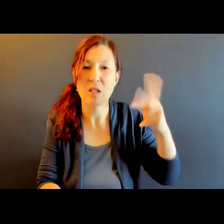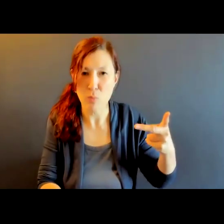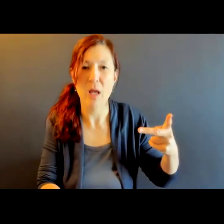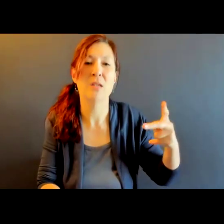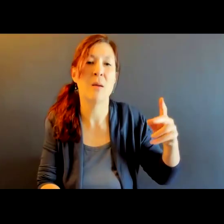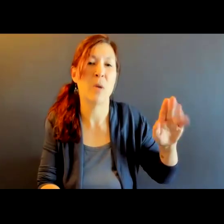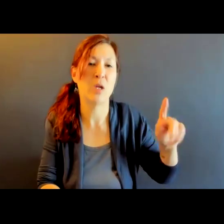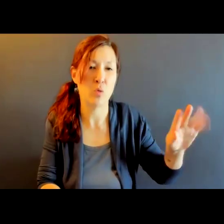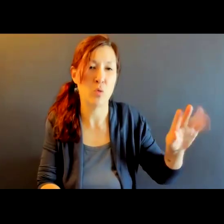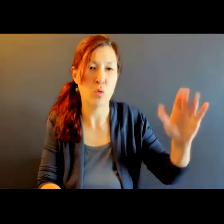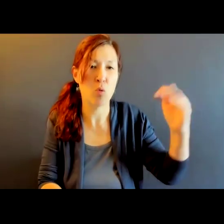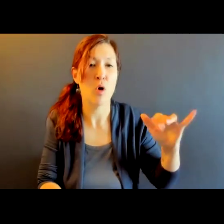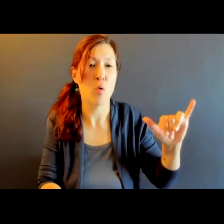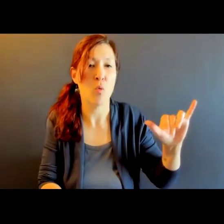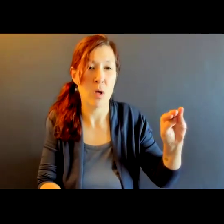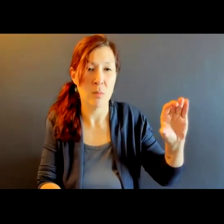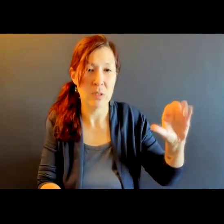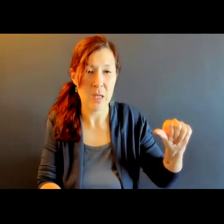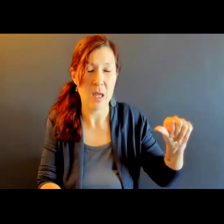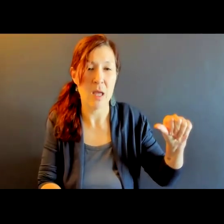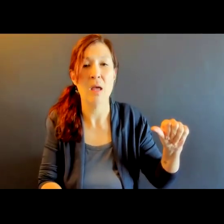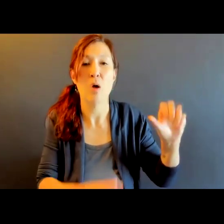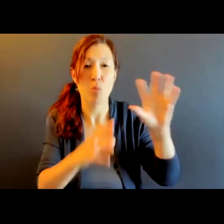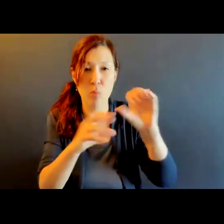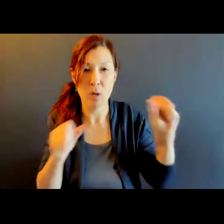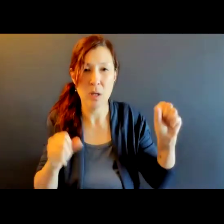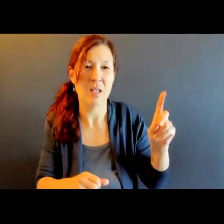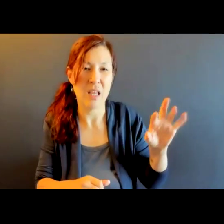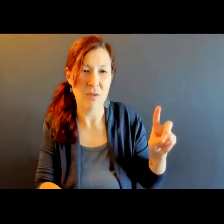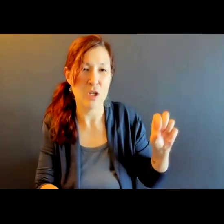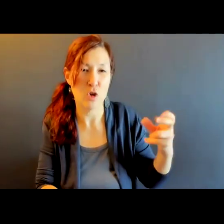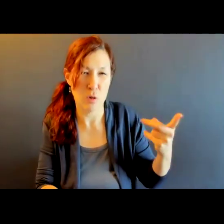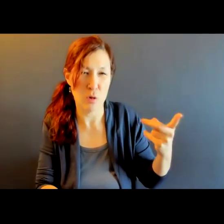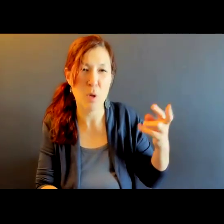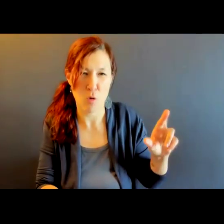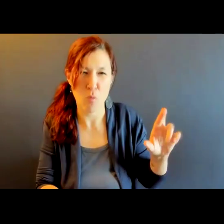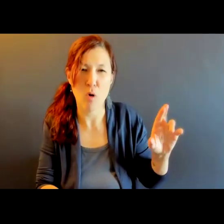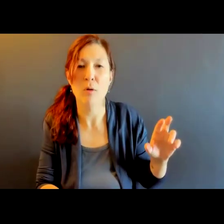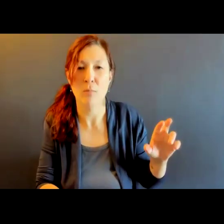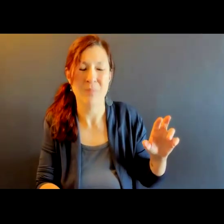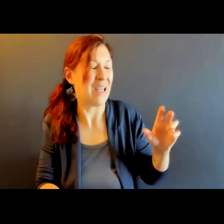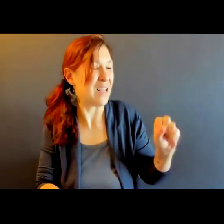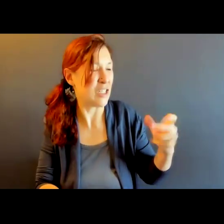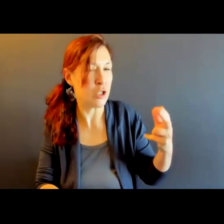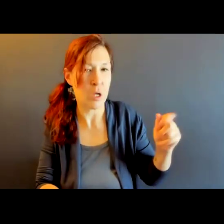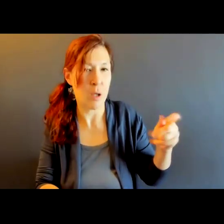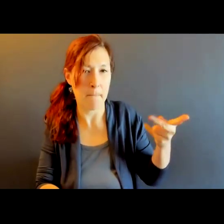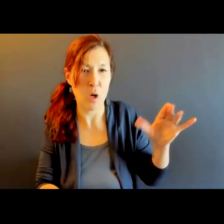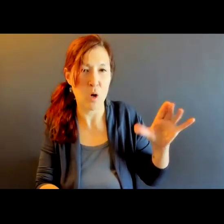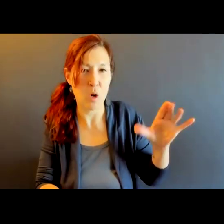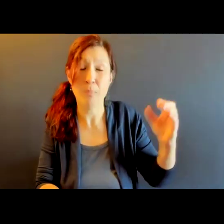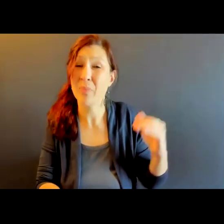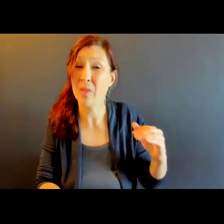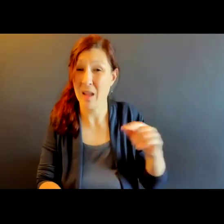YMCA President David Shapiro from Boston also attended. And then at the Trotter School, Stephanie Sibley, who is